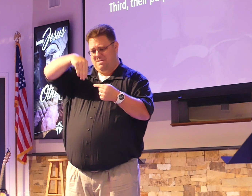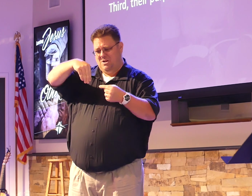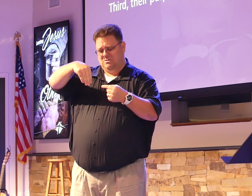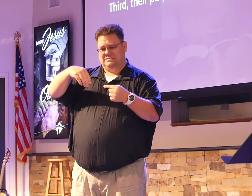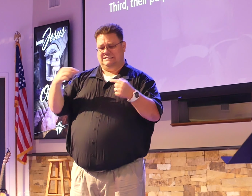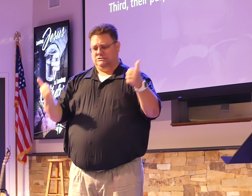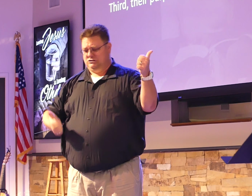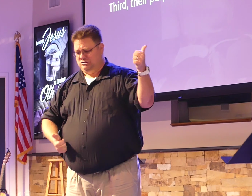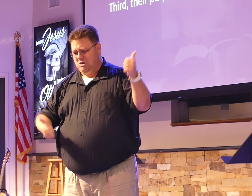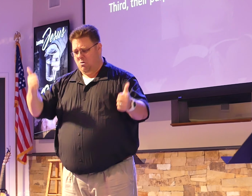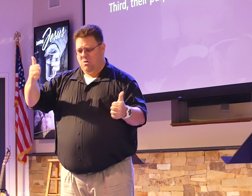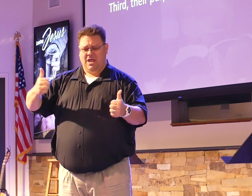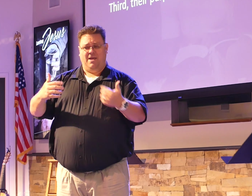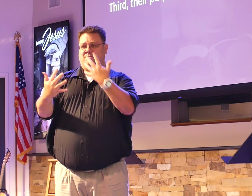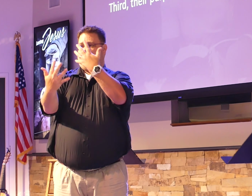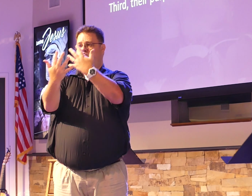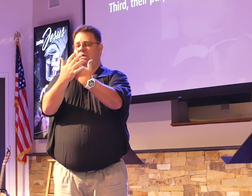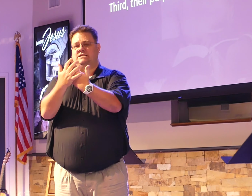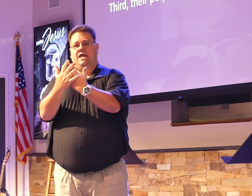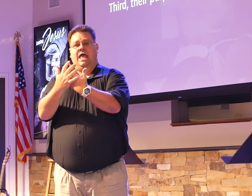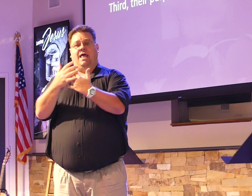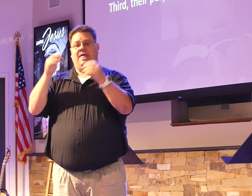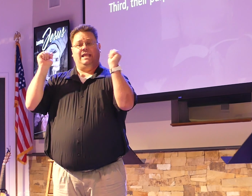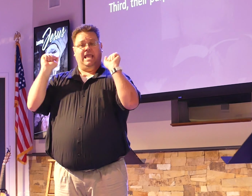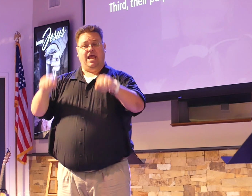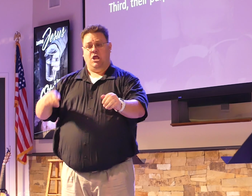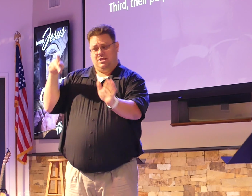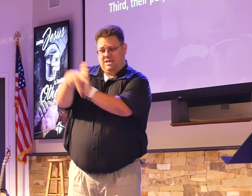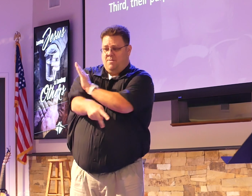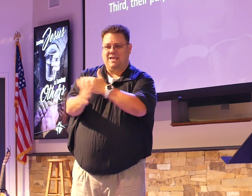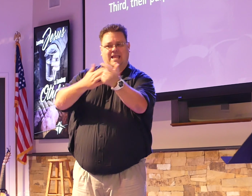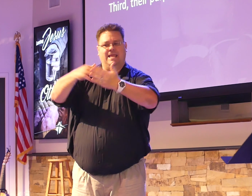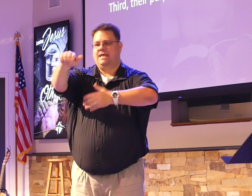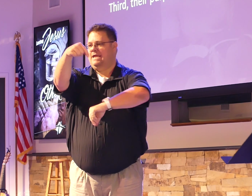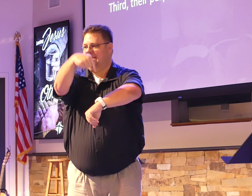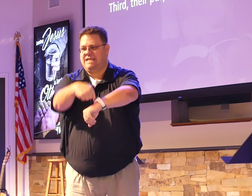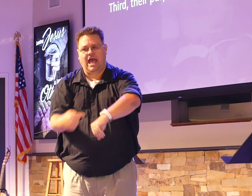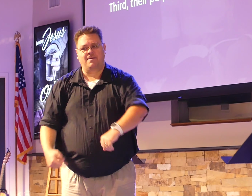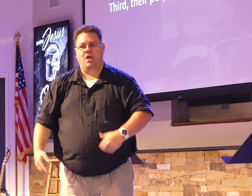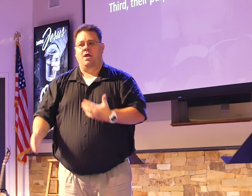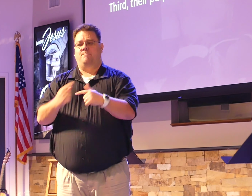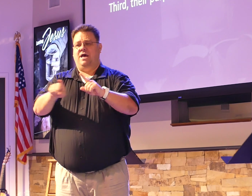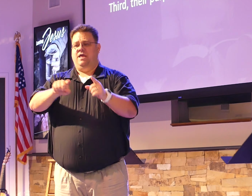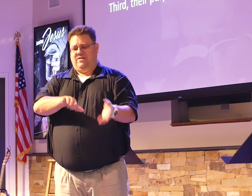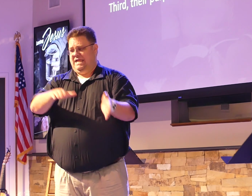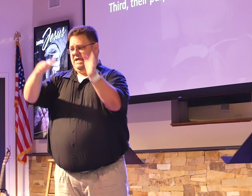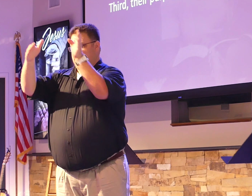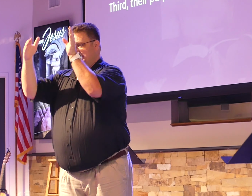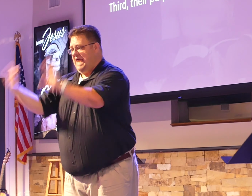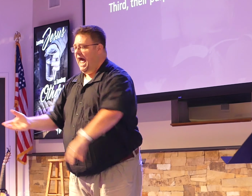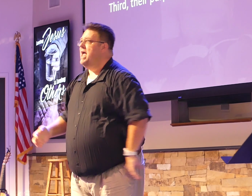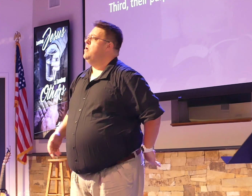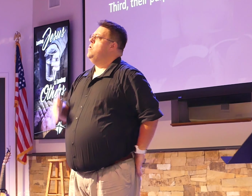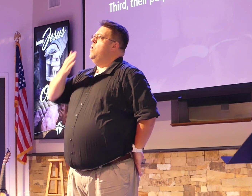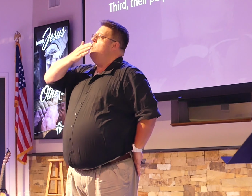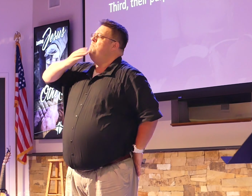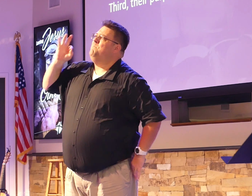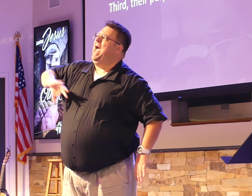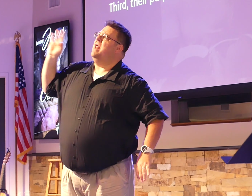He says, I'm in prison, and they could come and execute me at any moment, but if I die, that's gain because I'm with